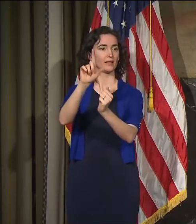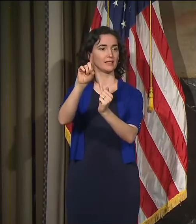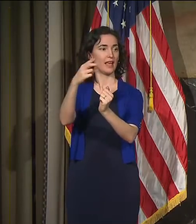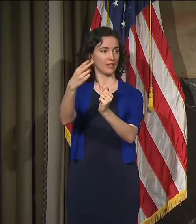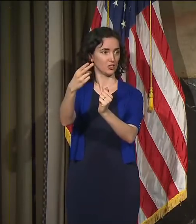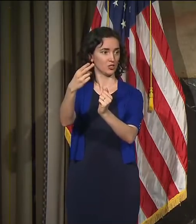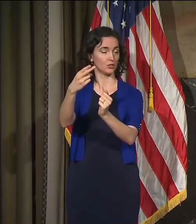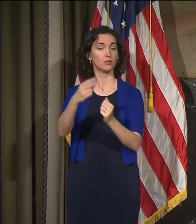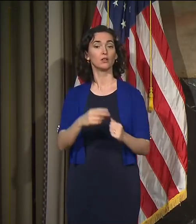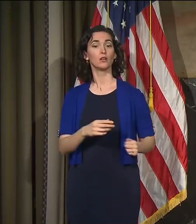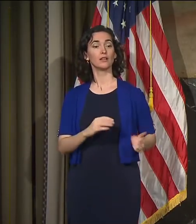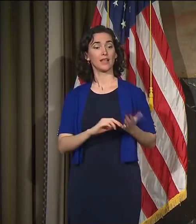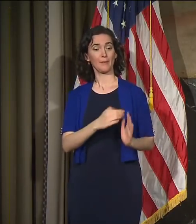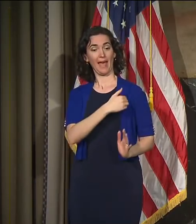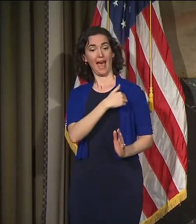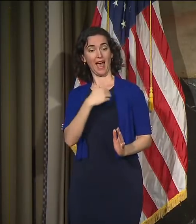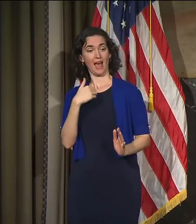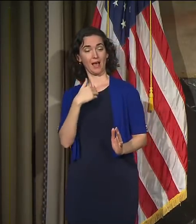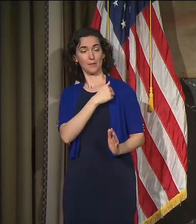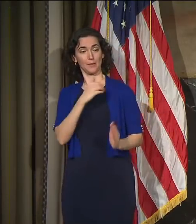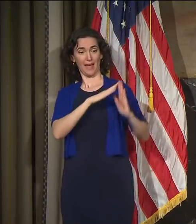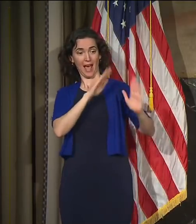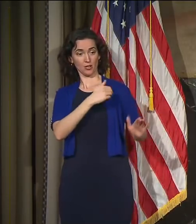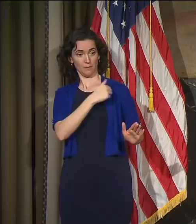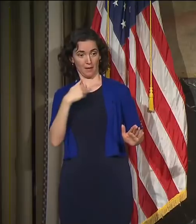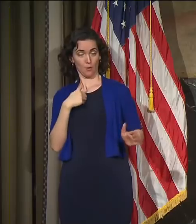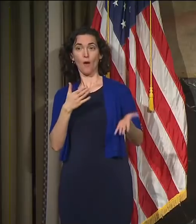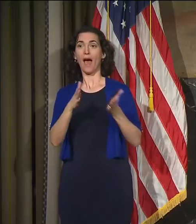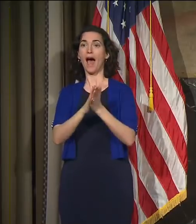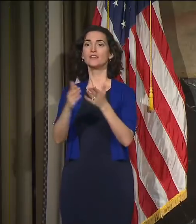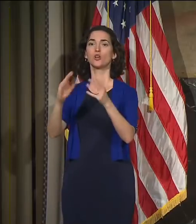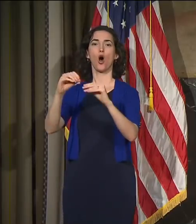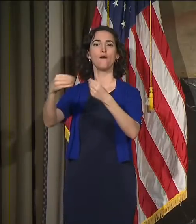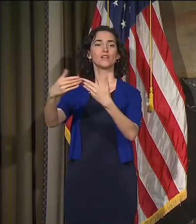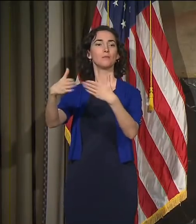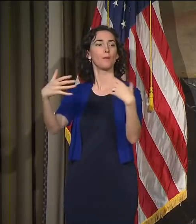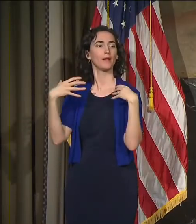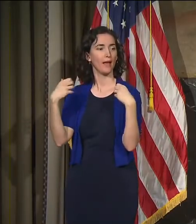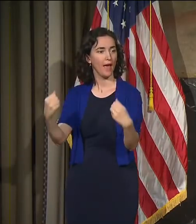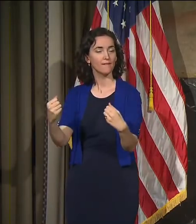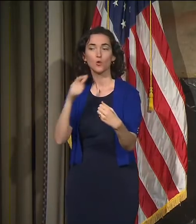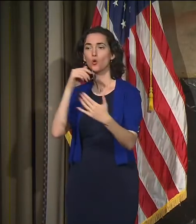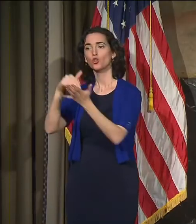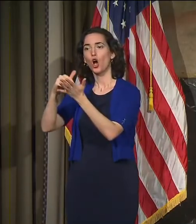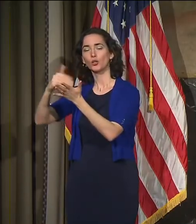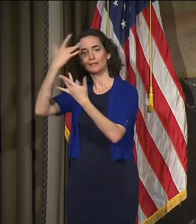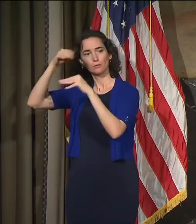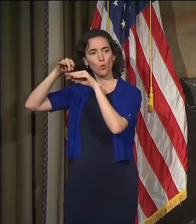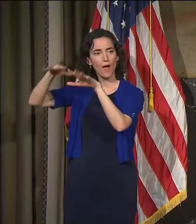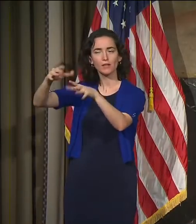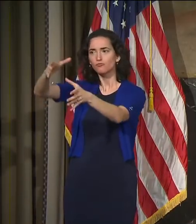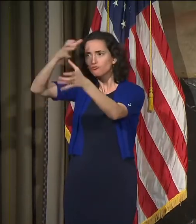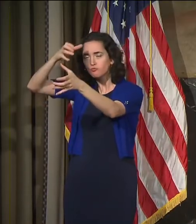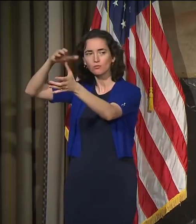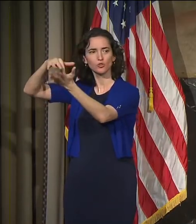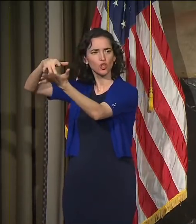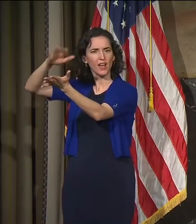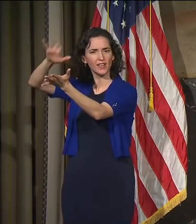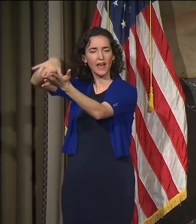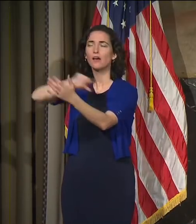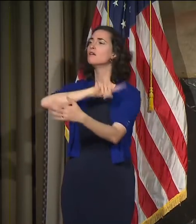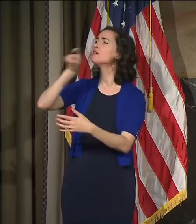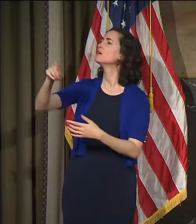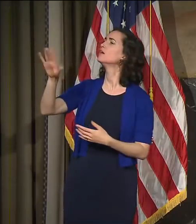of the House asking the Office of Public Health and our epidemiologists and our public health experts what they believed was necessary in